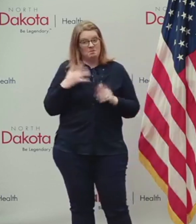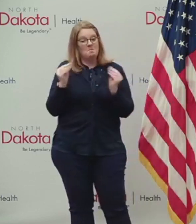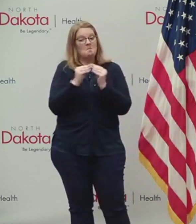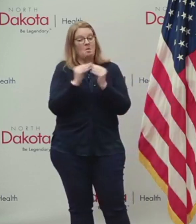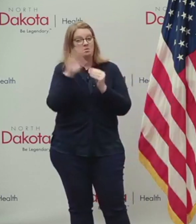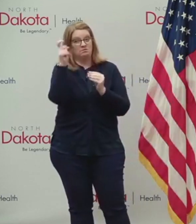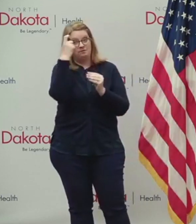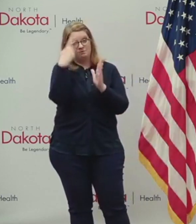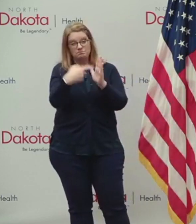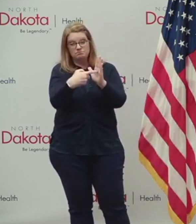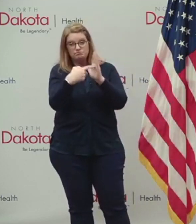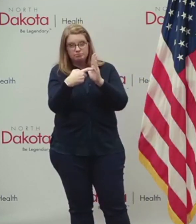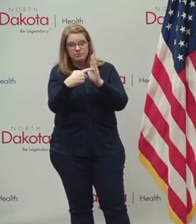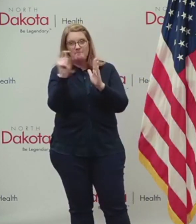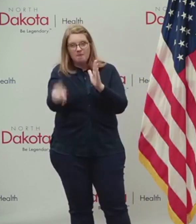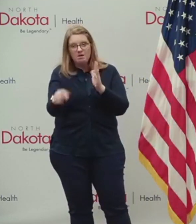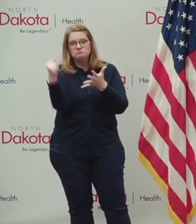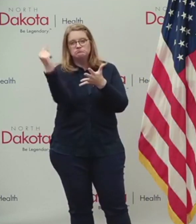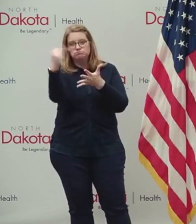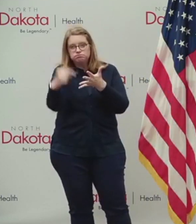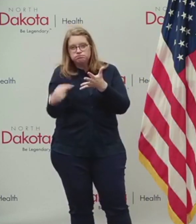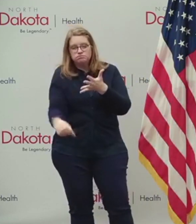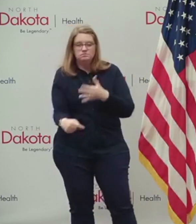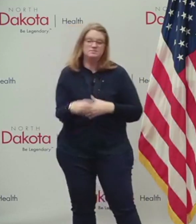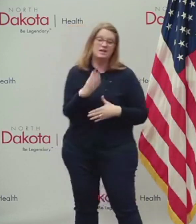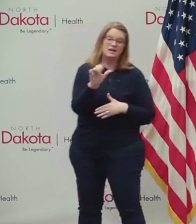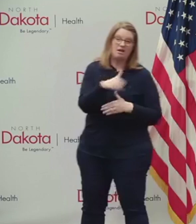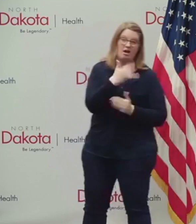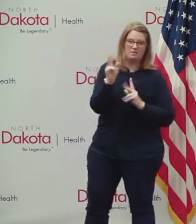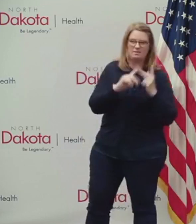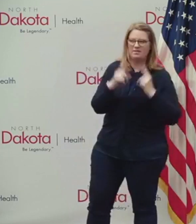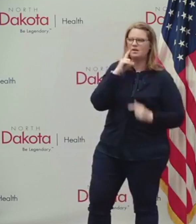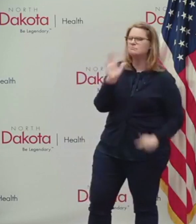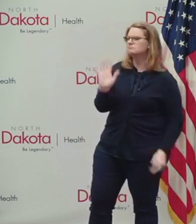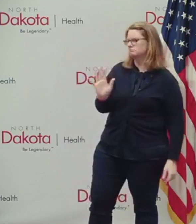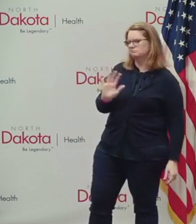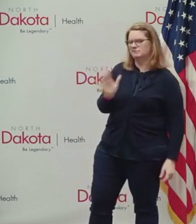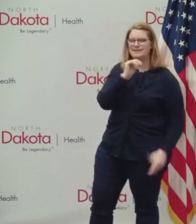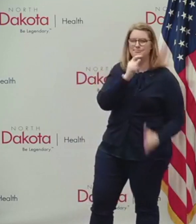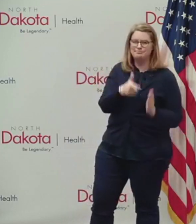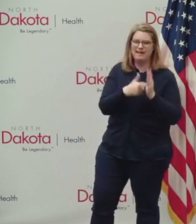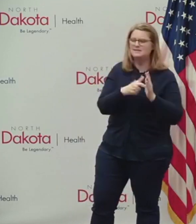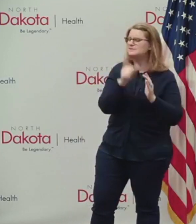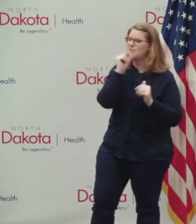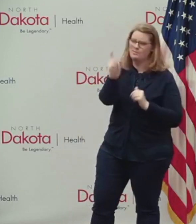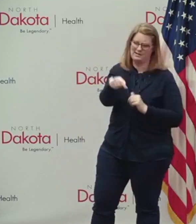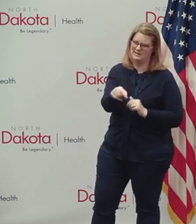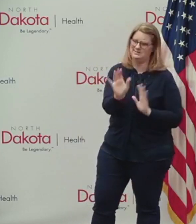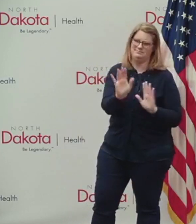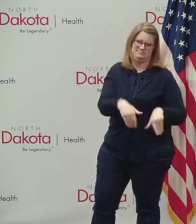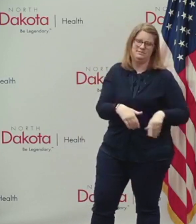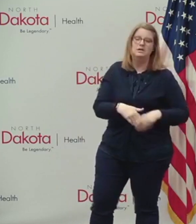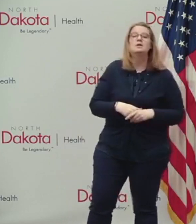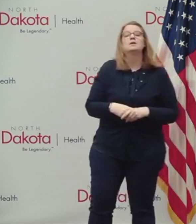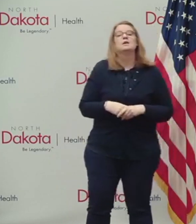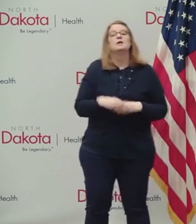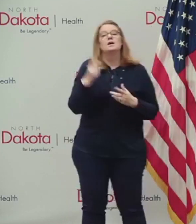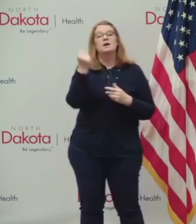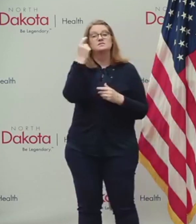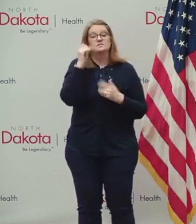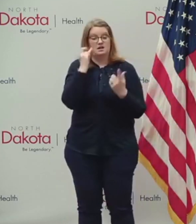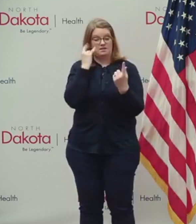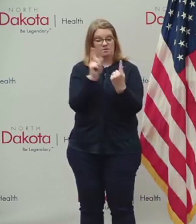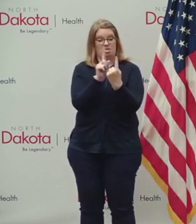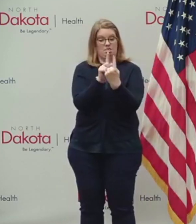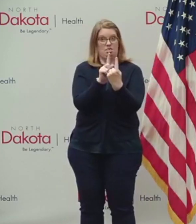mandates. Others would argue against those, but we do know that this virus, because if it transmits in close